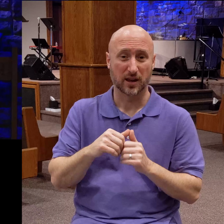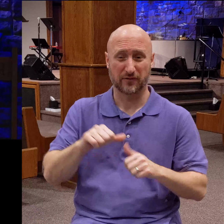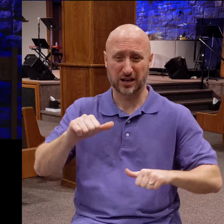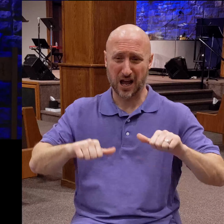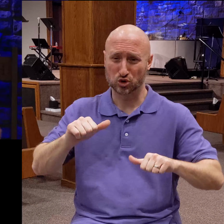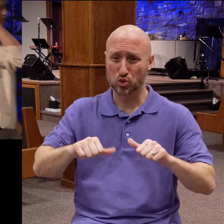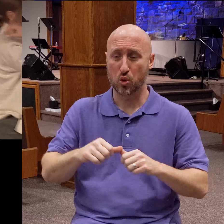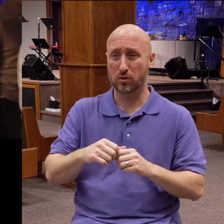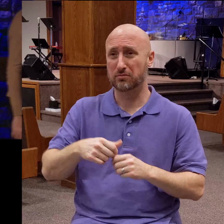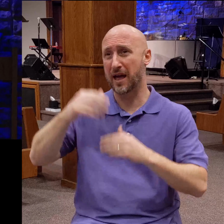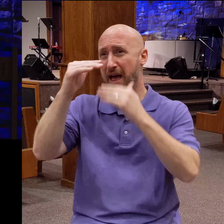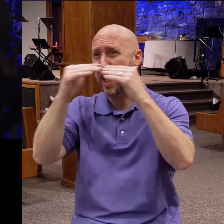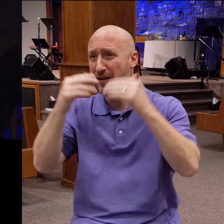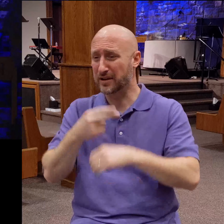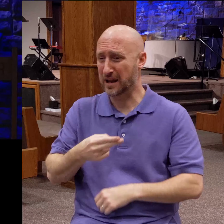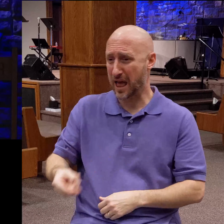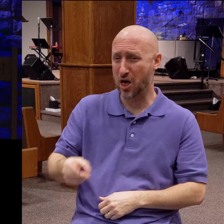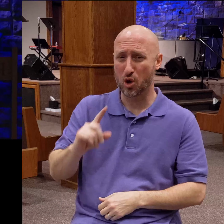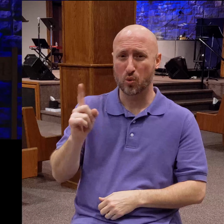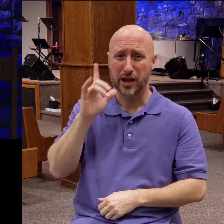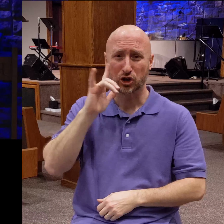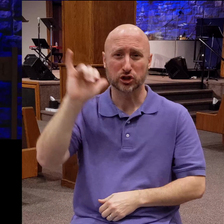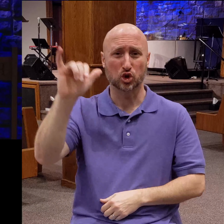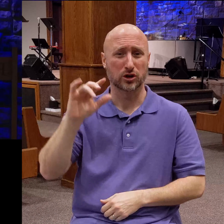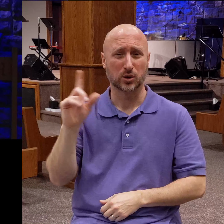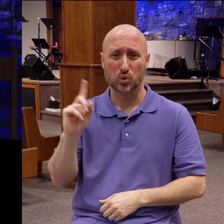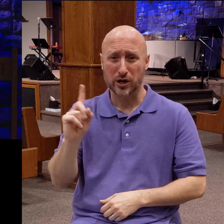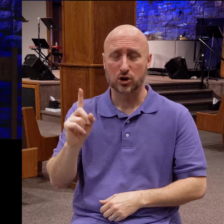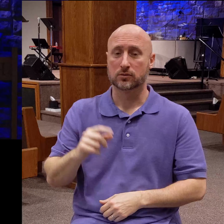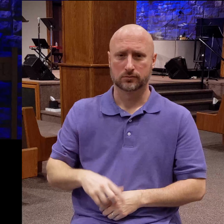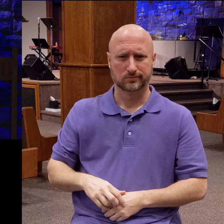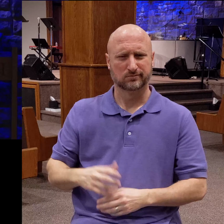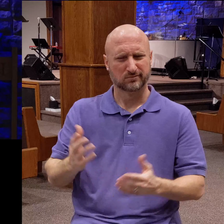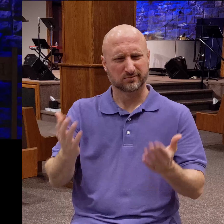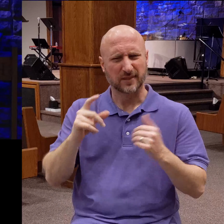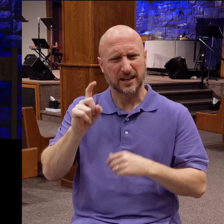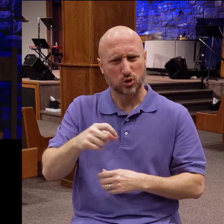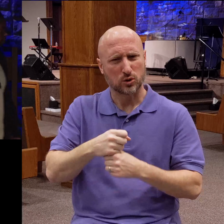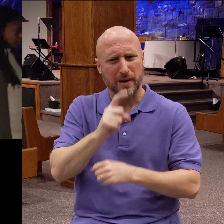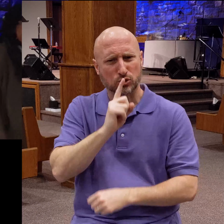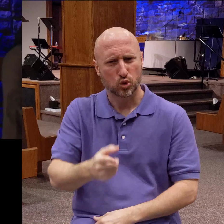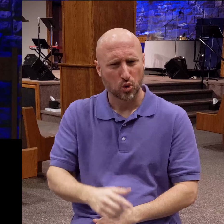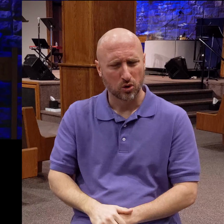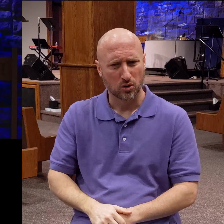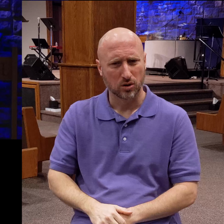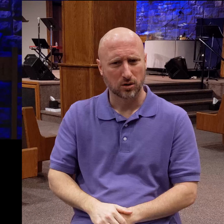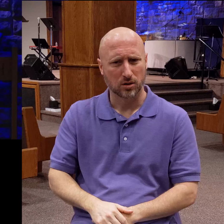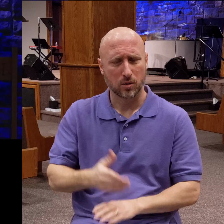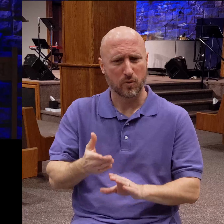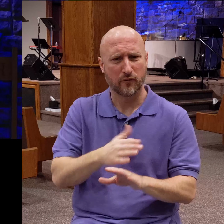spend eternity, you need to be sure. And you can be sure before you walk out of this building.